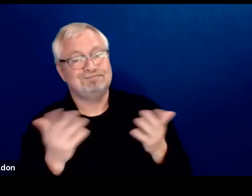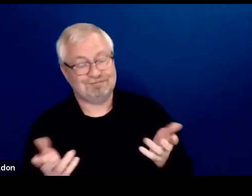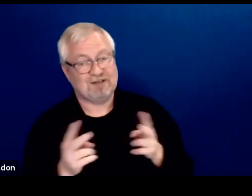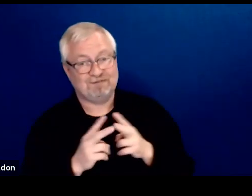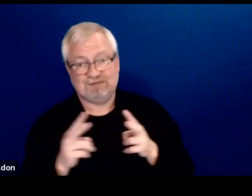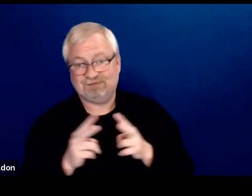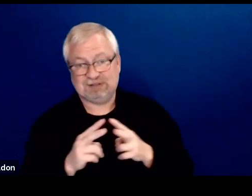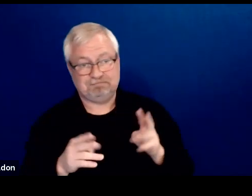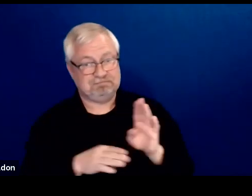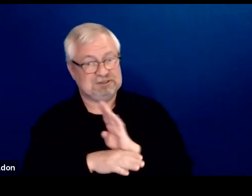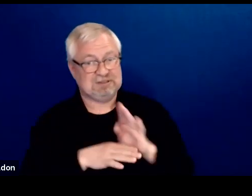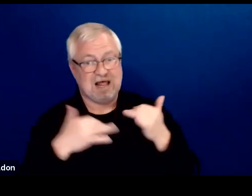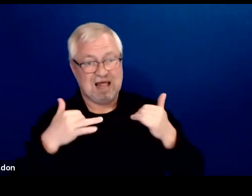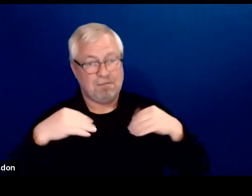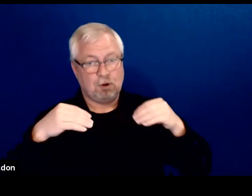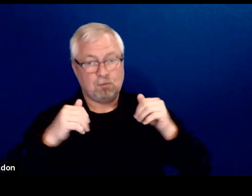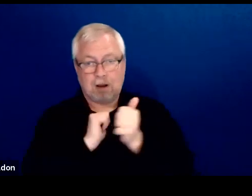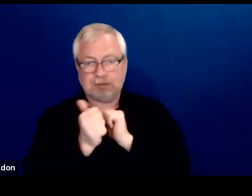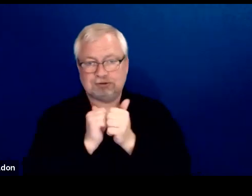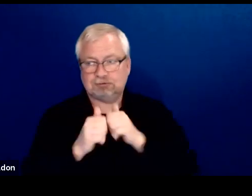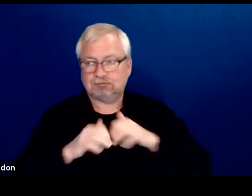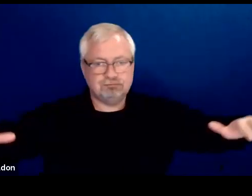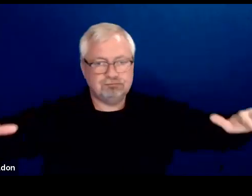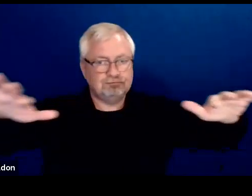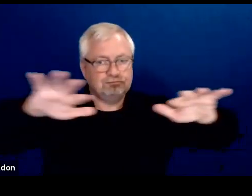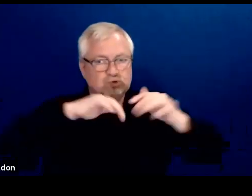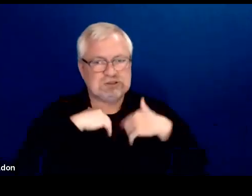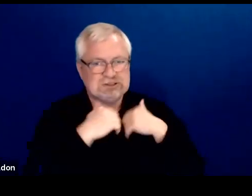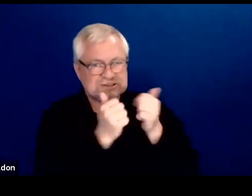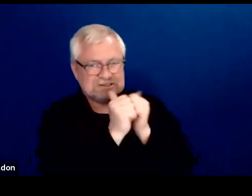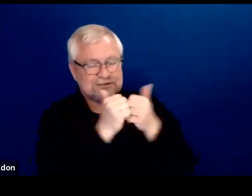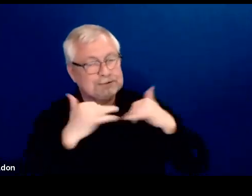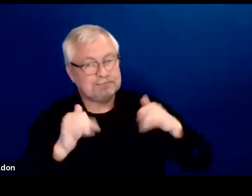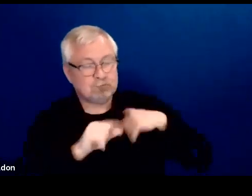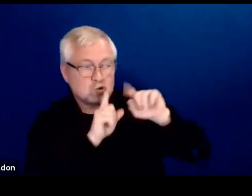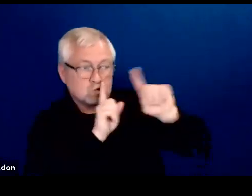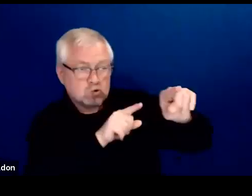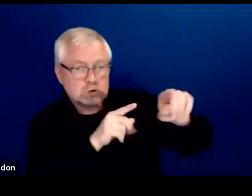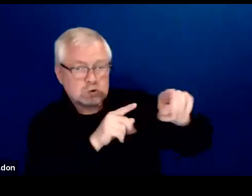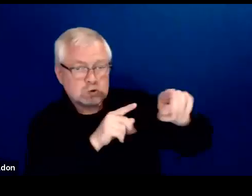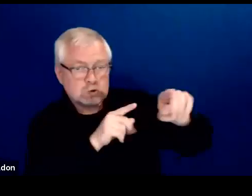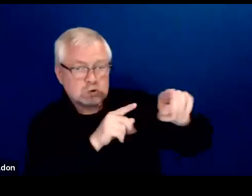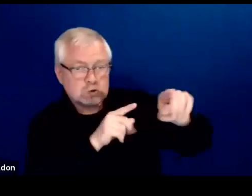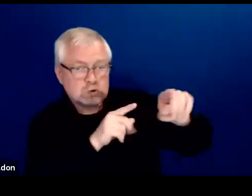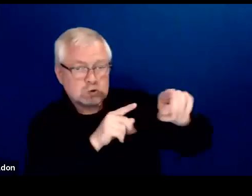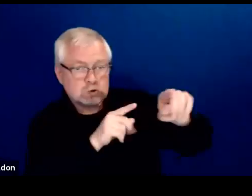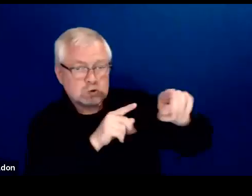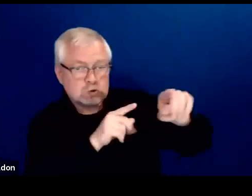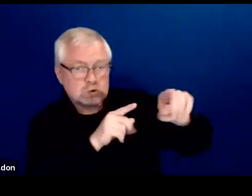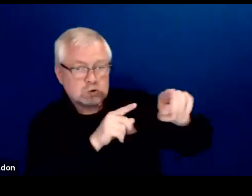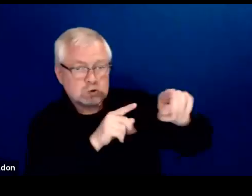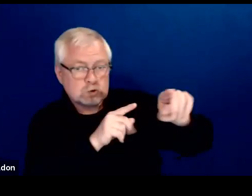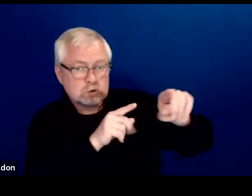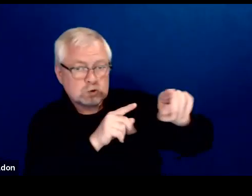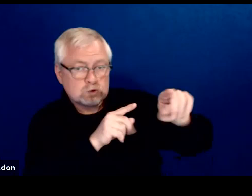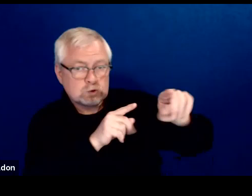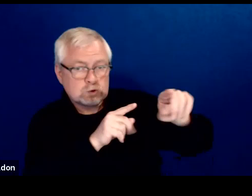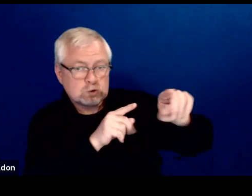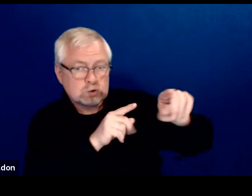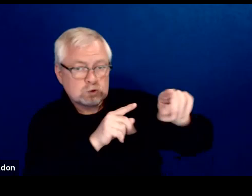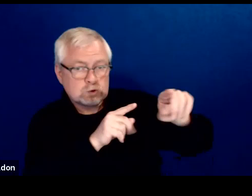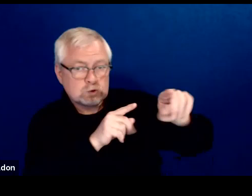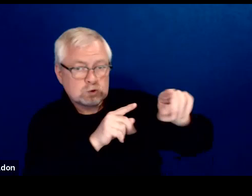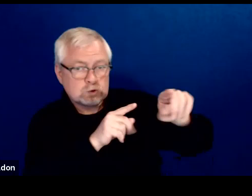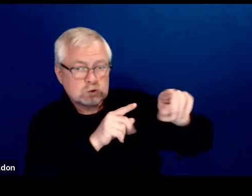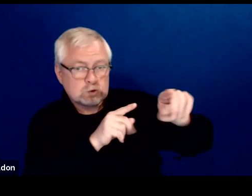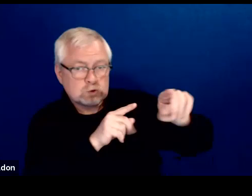these supplies. We'll continue to place orders and leverage every connection that we can. It'll be iterative ordering because just as things become available, we continue